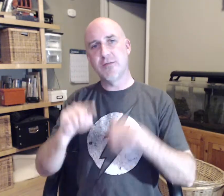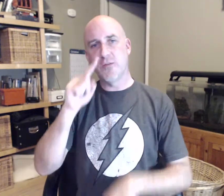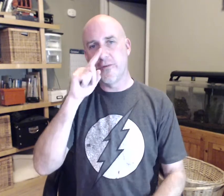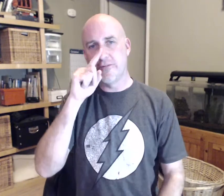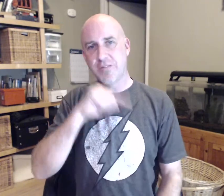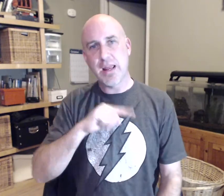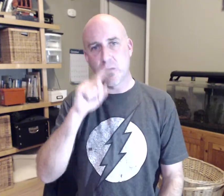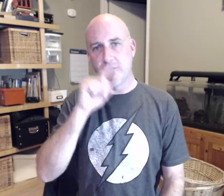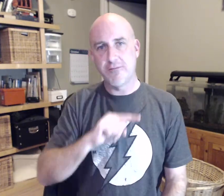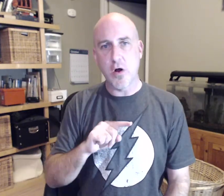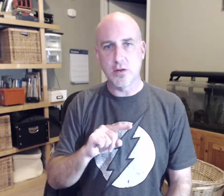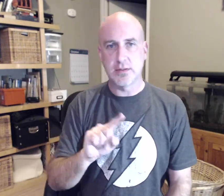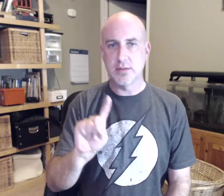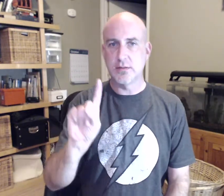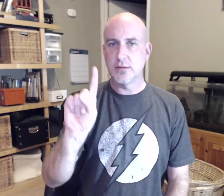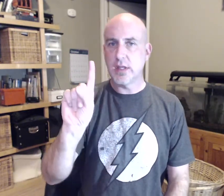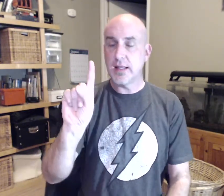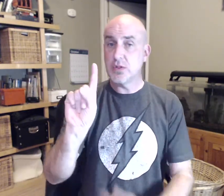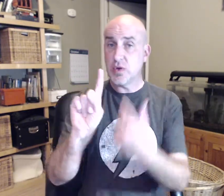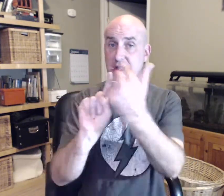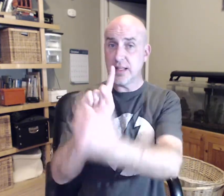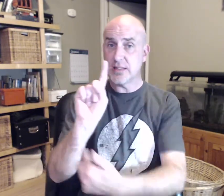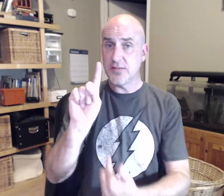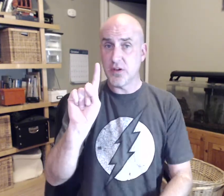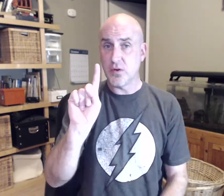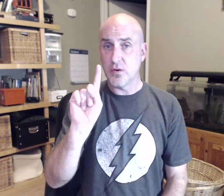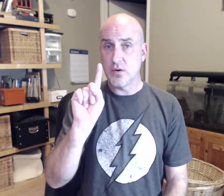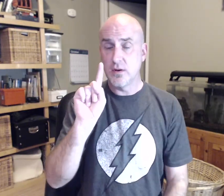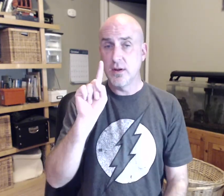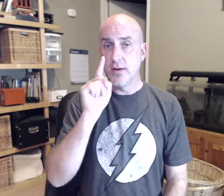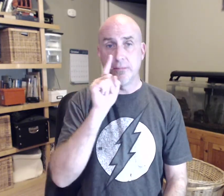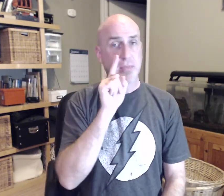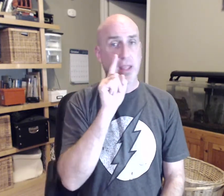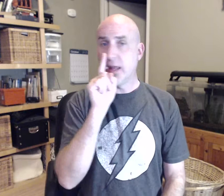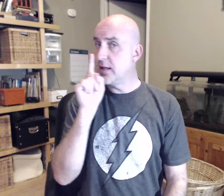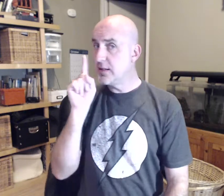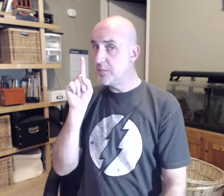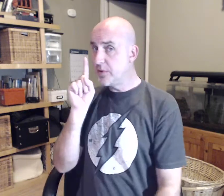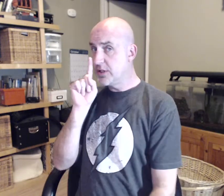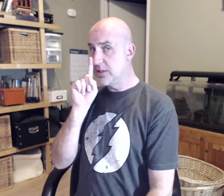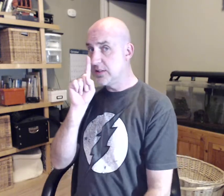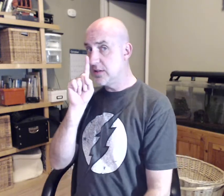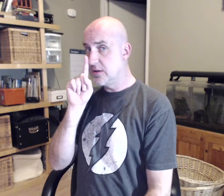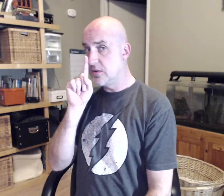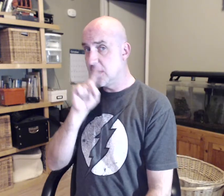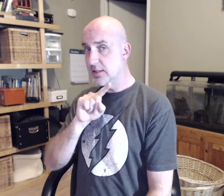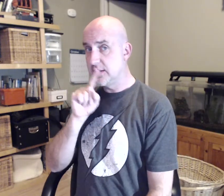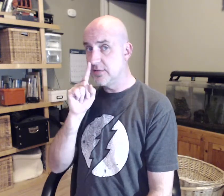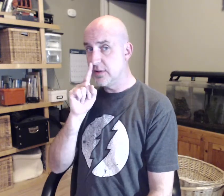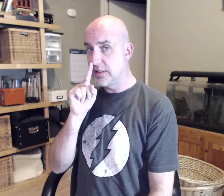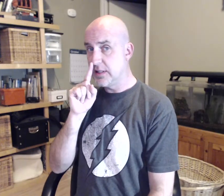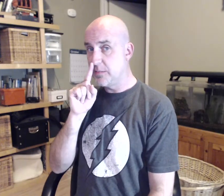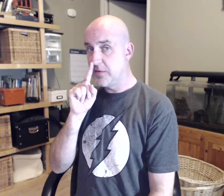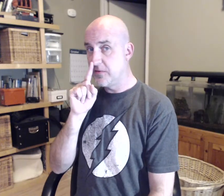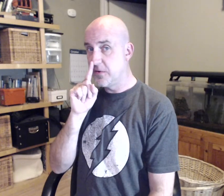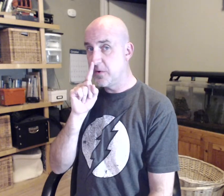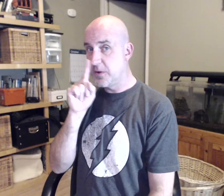for fake or false. Okay, it's your index finger, and it brushes across the very tip of your nose